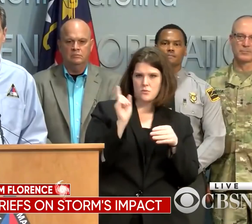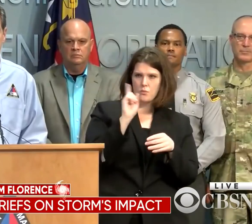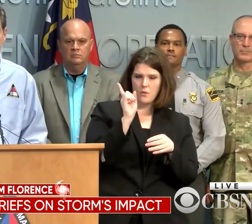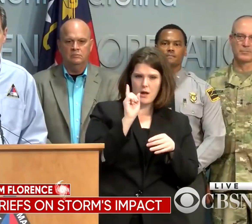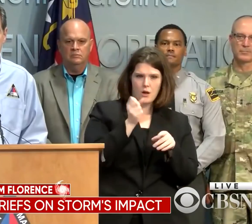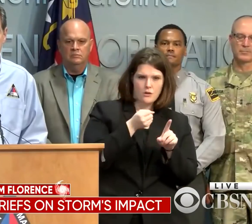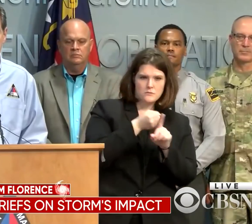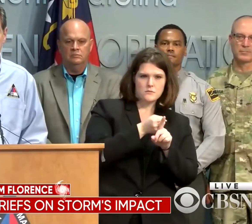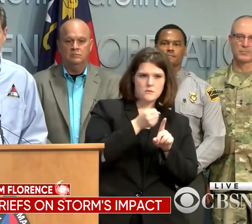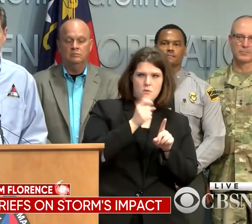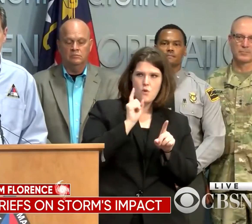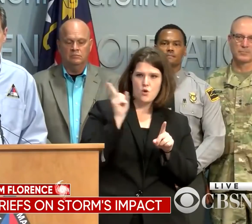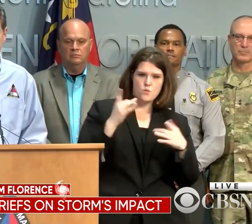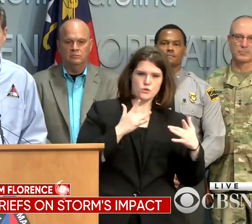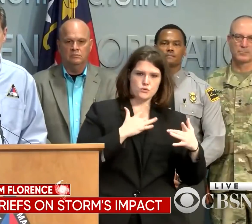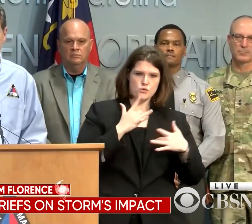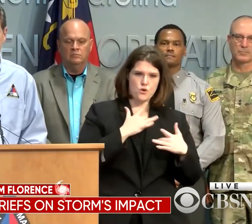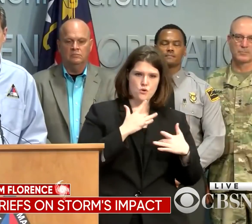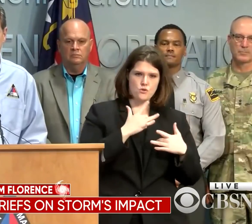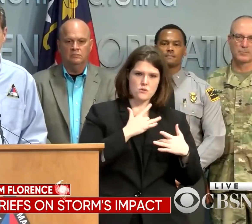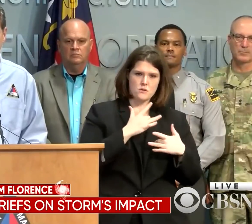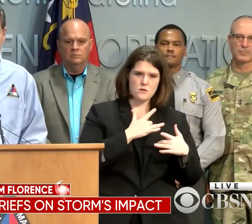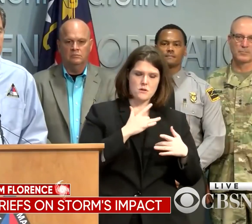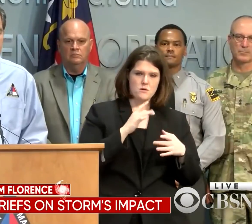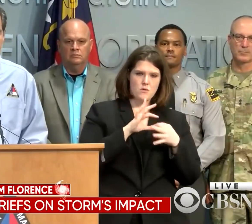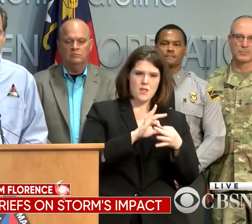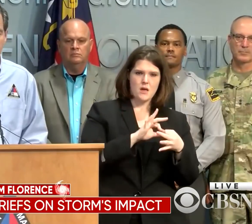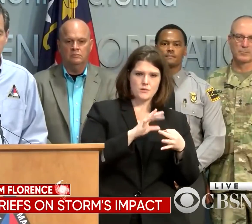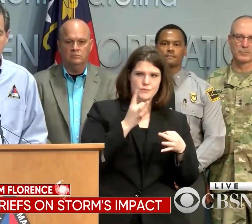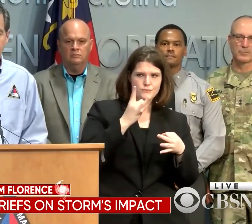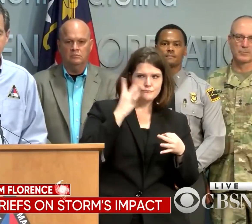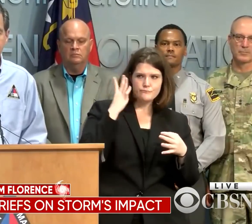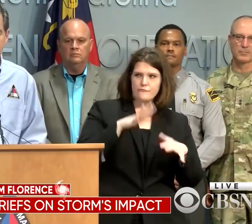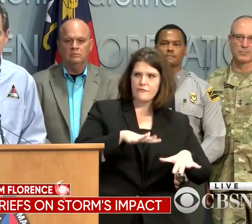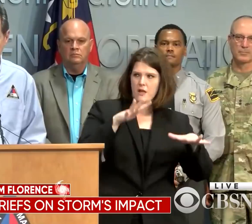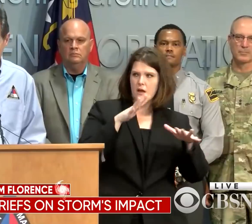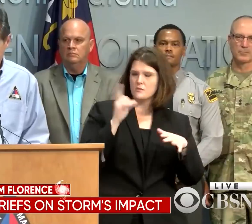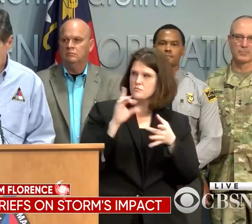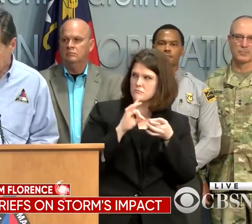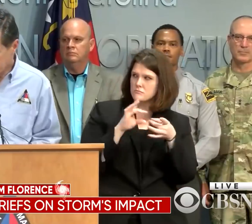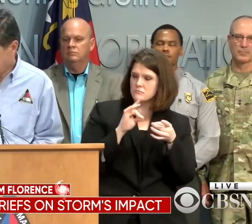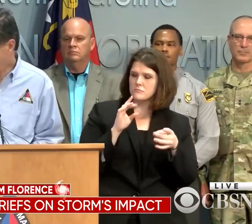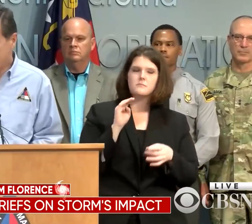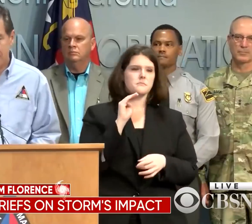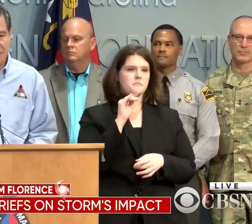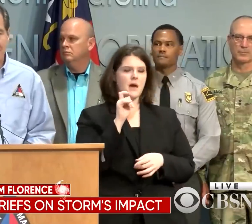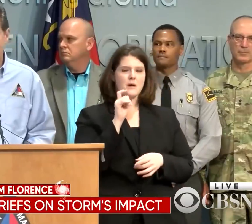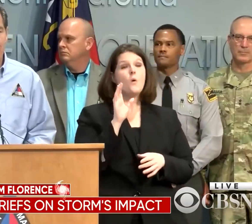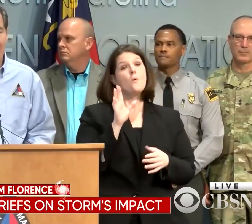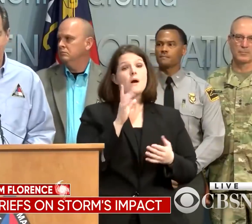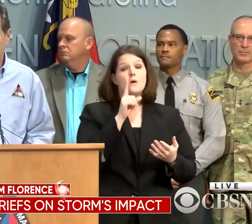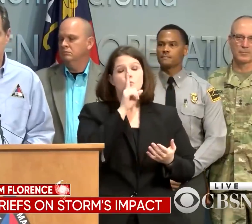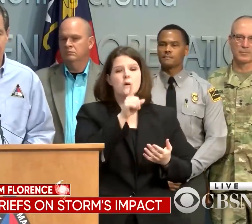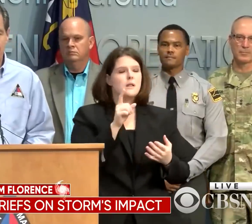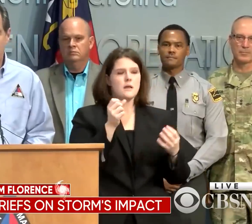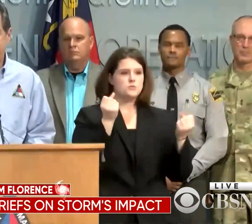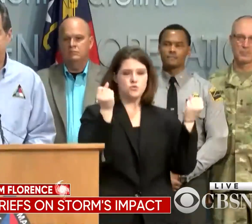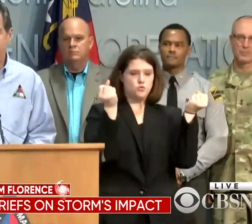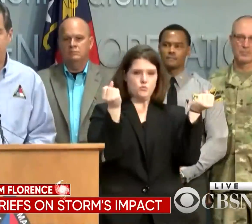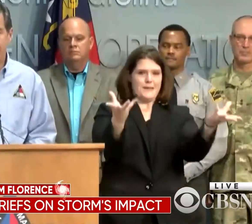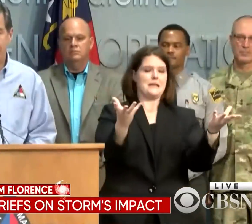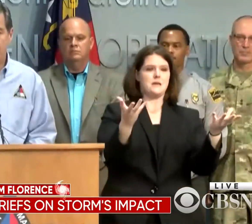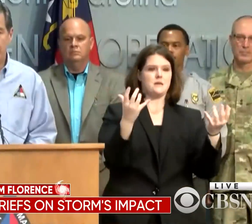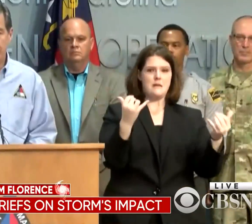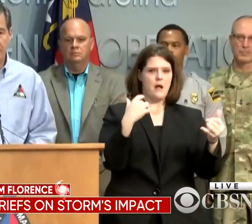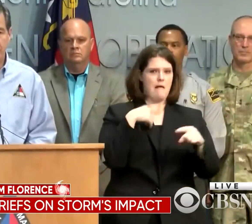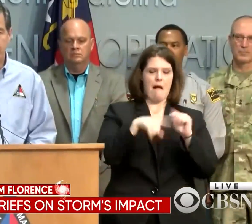that you are most concerned about regarding historic flooding. Mike, I'll let you. It's so many places right